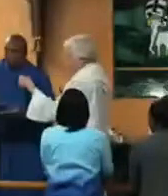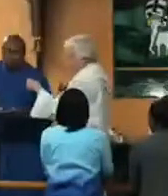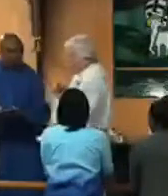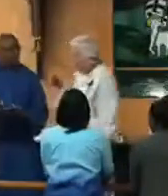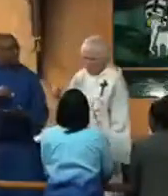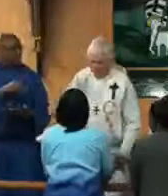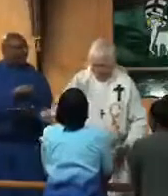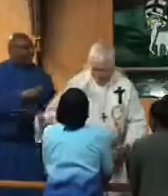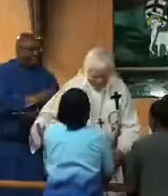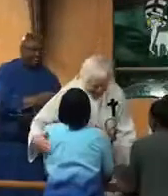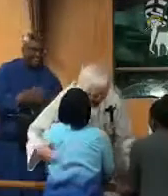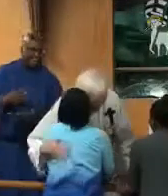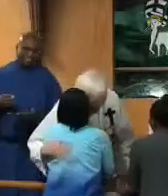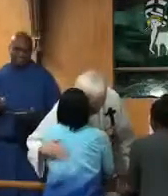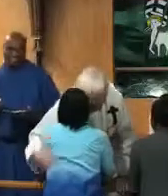this.